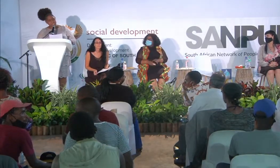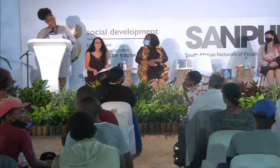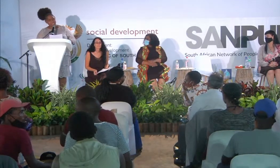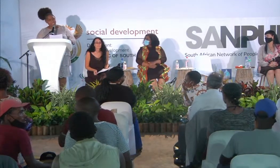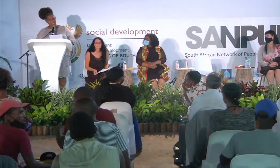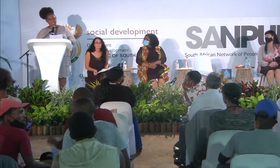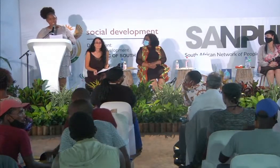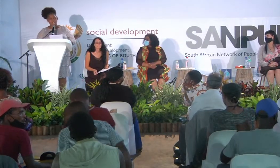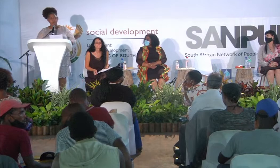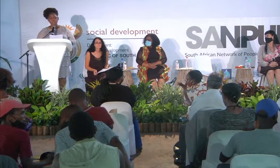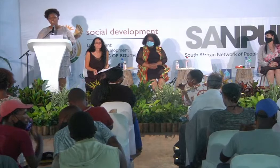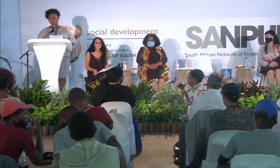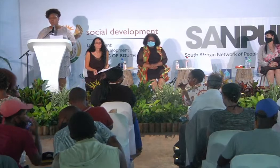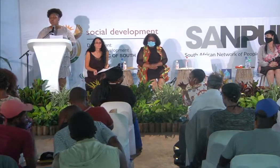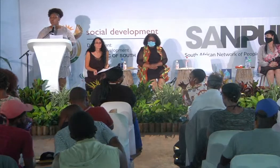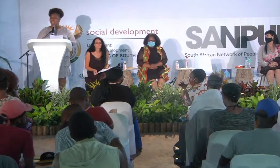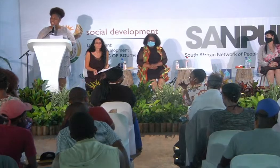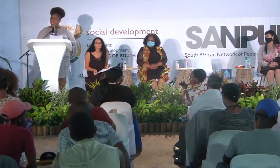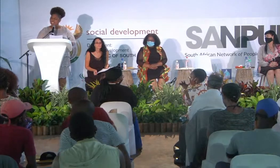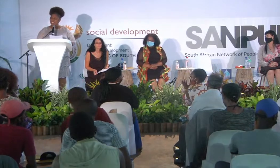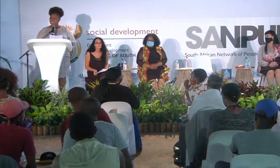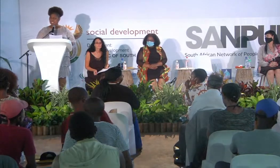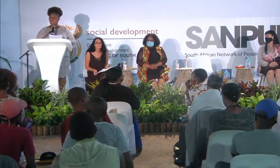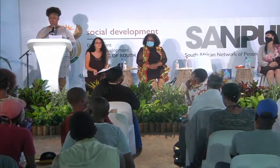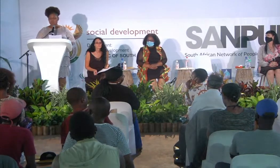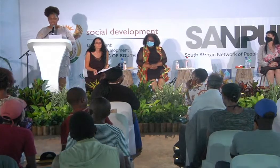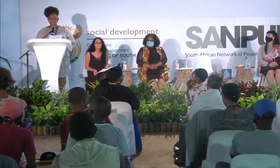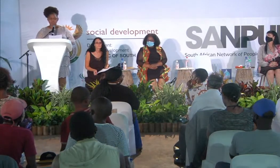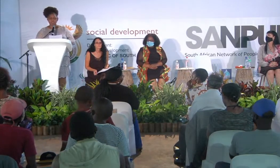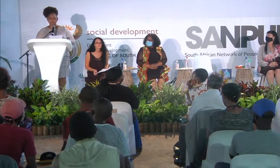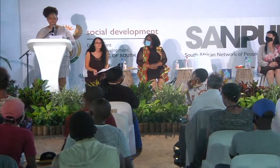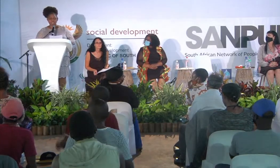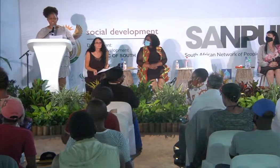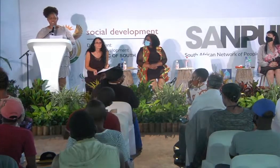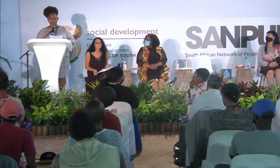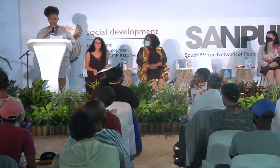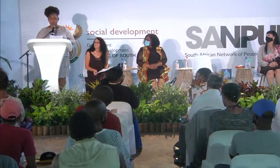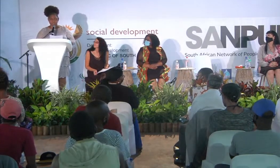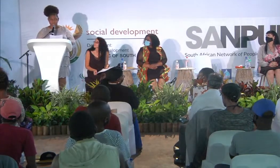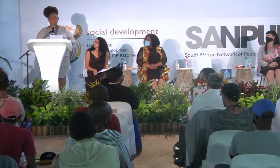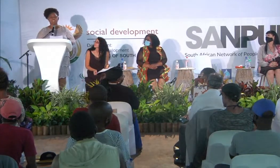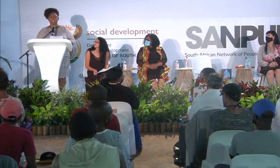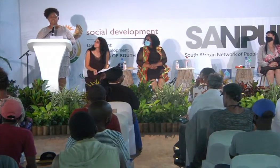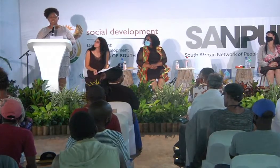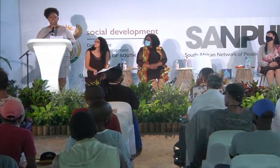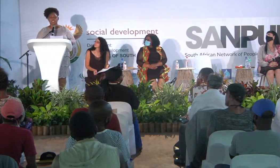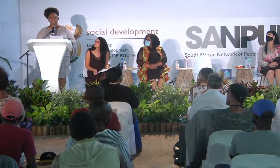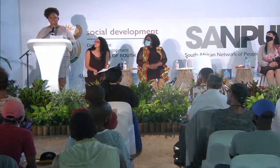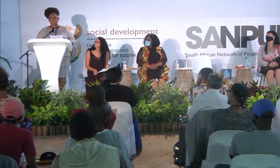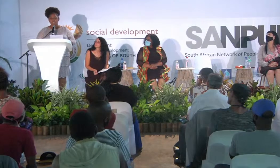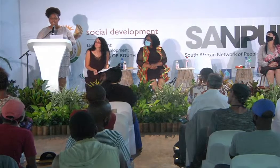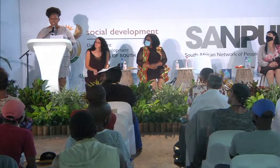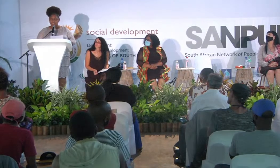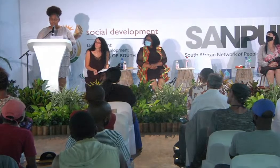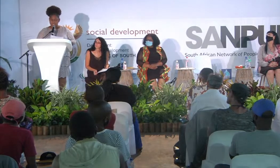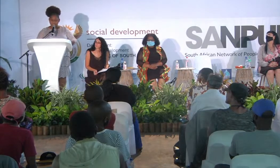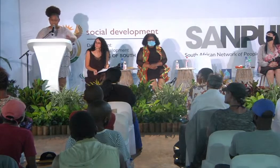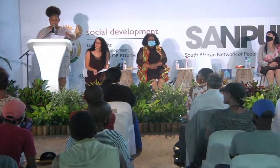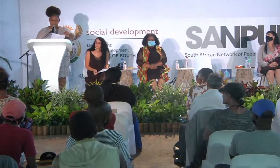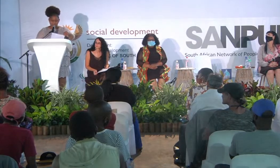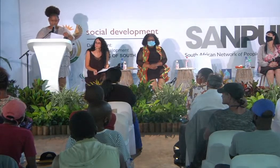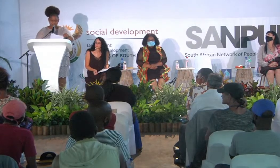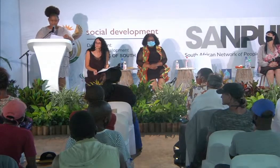rules, our own way, but with better support and